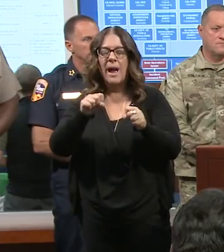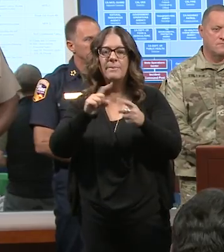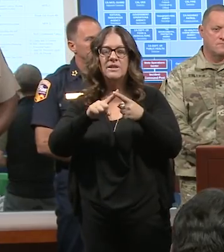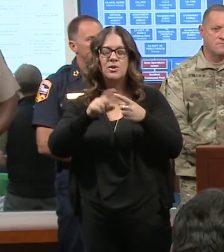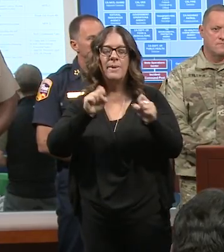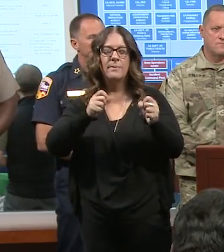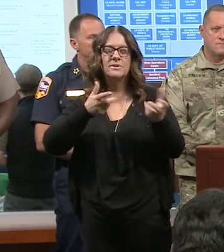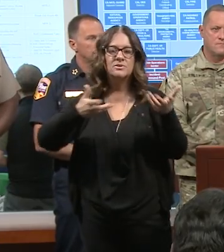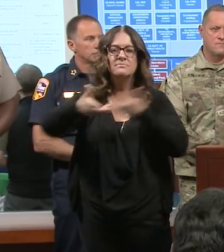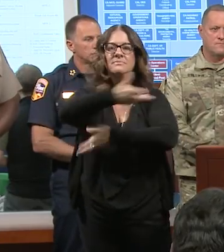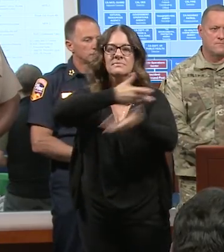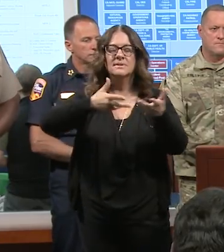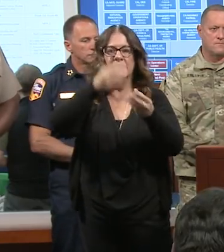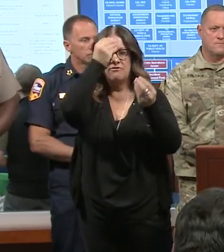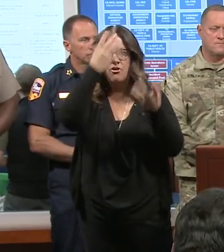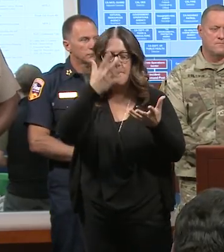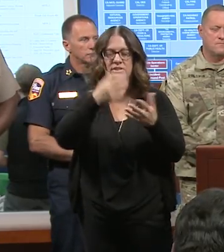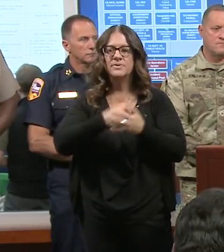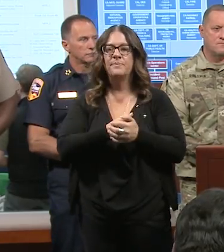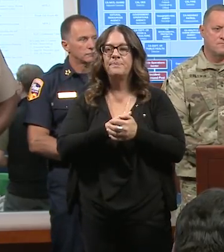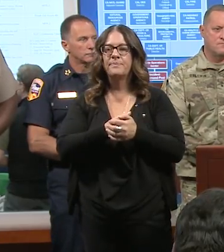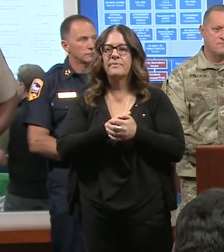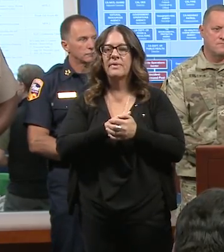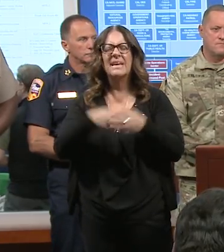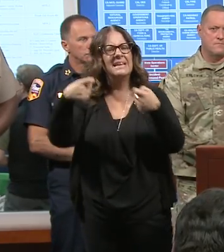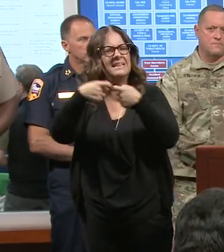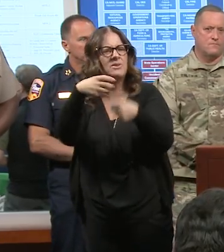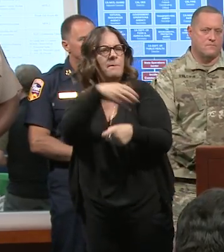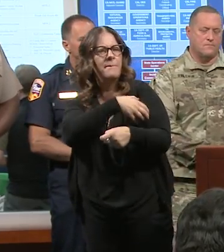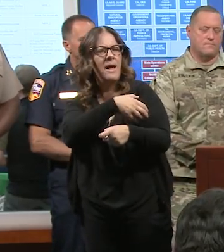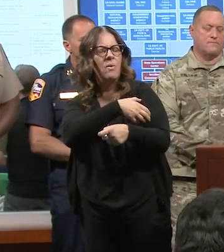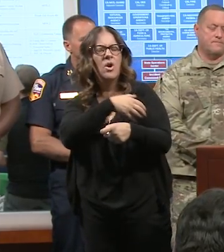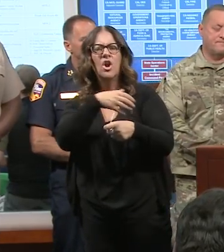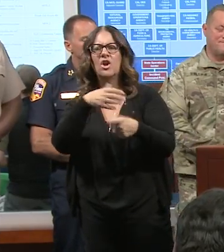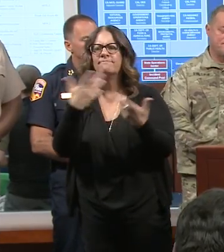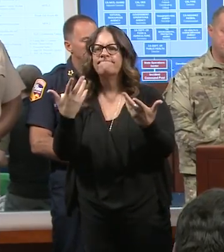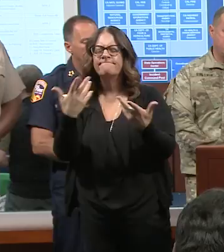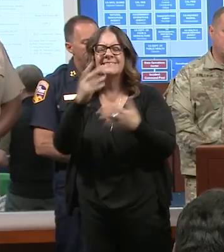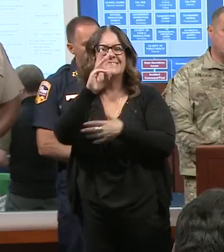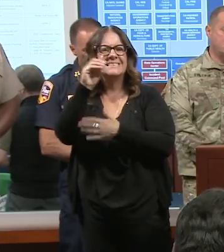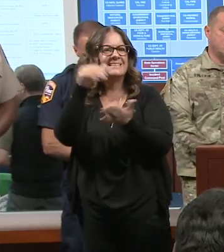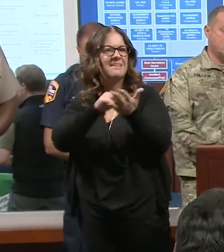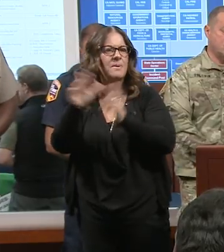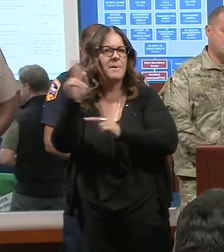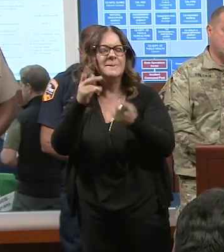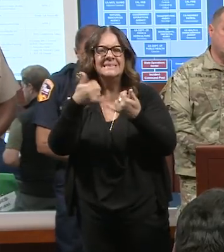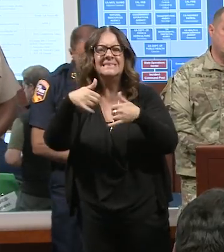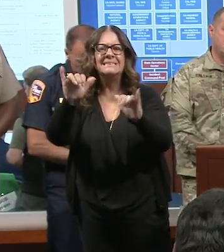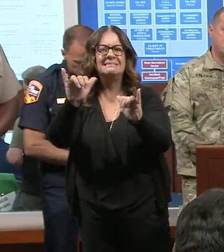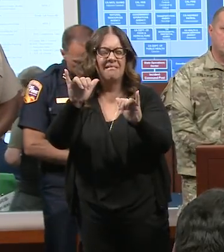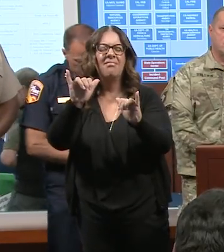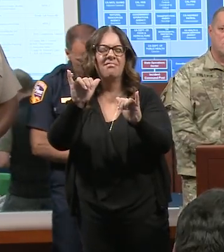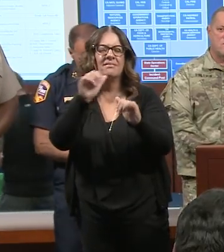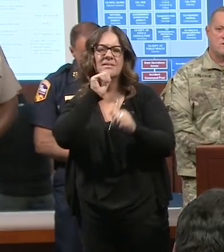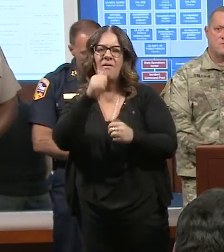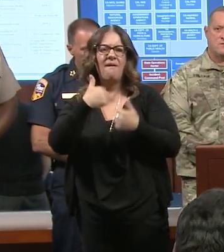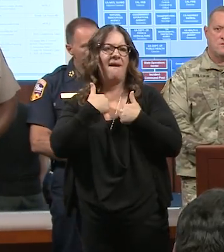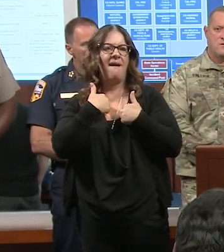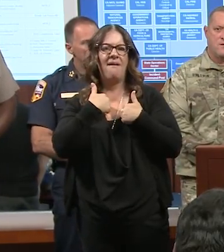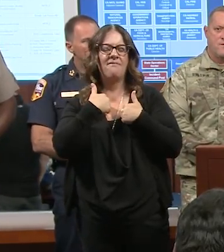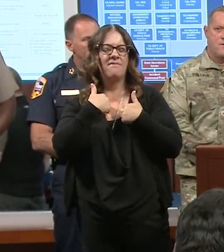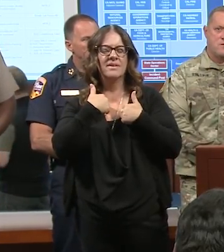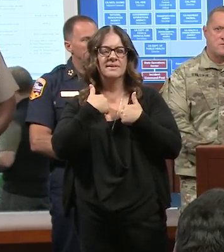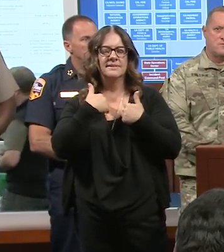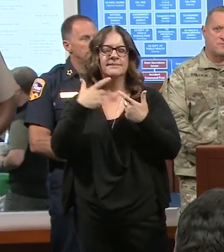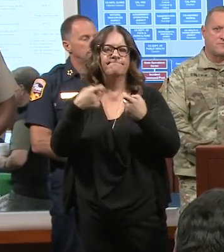lines. Power, still roughly about 50,000 individuals without power throughout all of the complex fires.